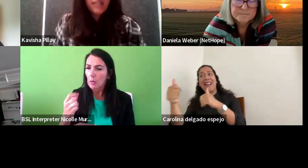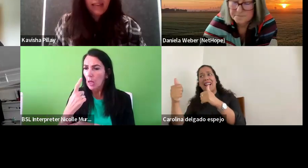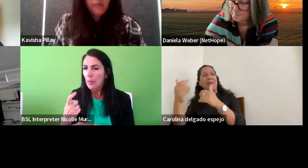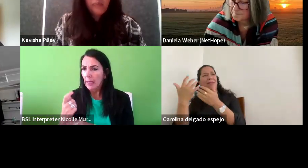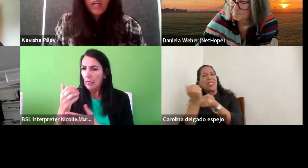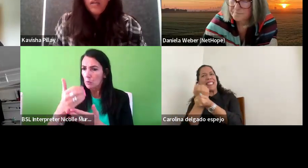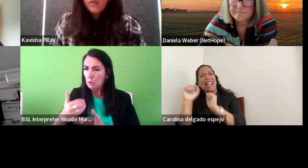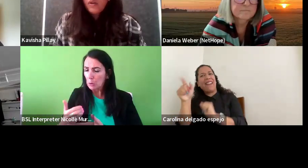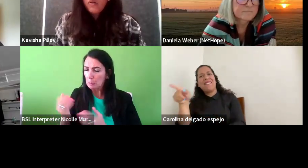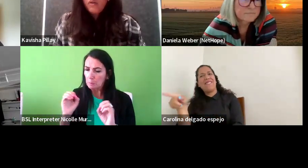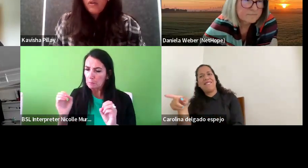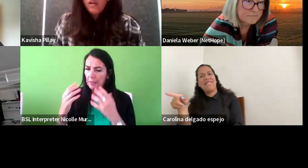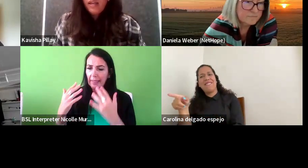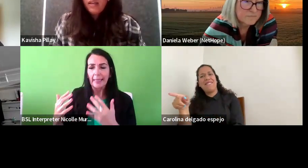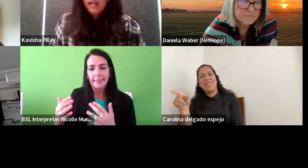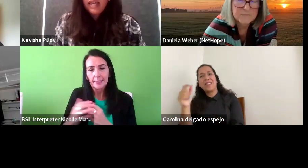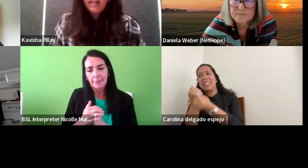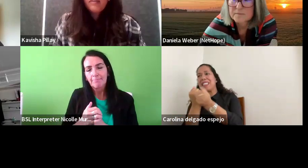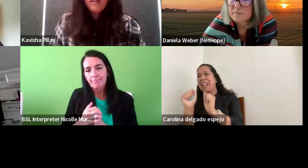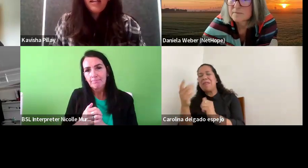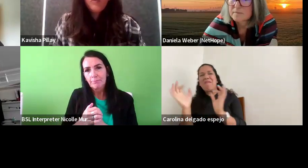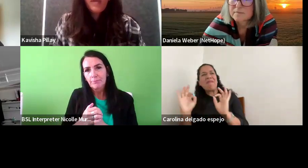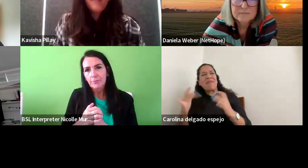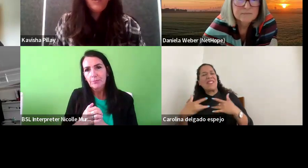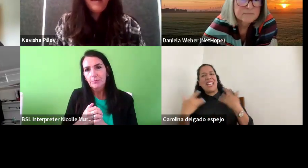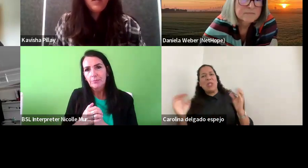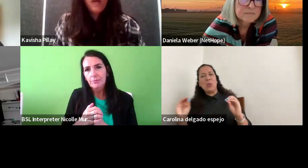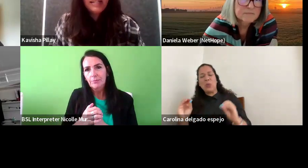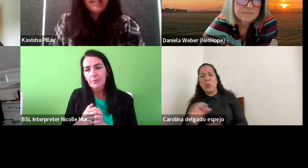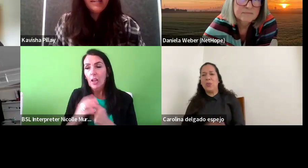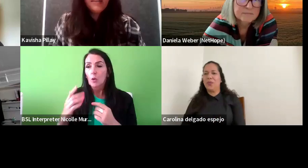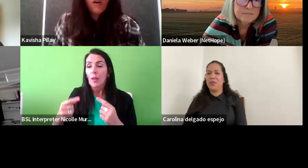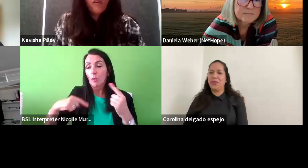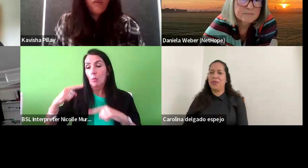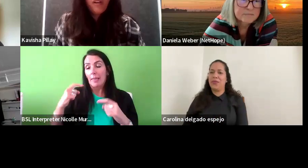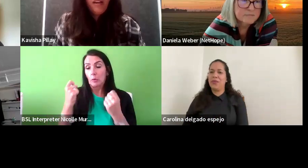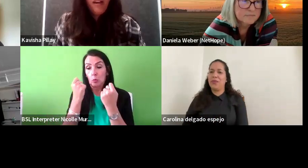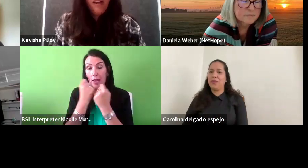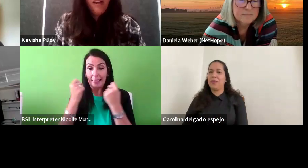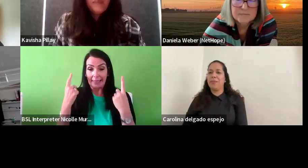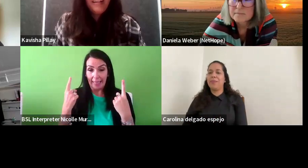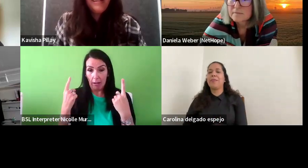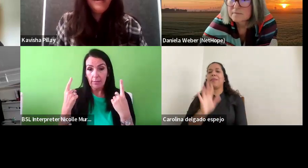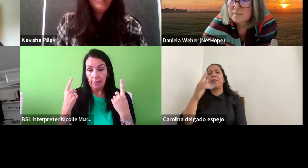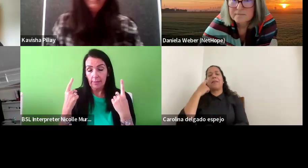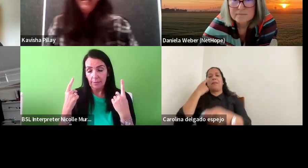to protect them. So we have to go back to ideas of